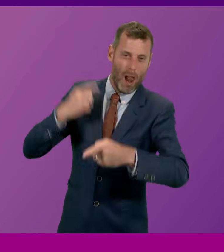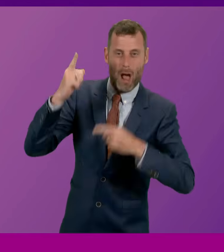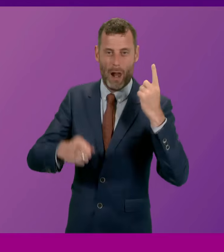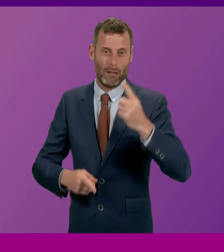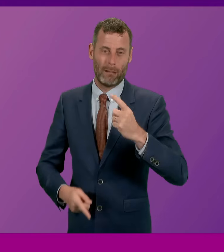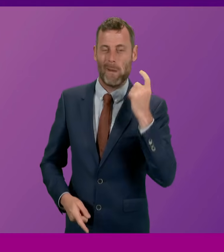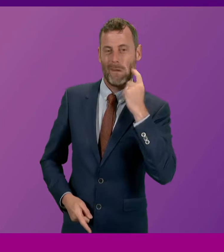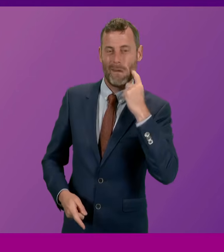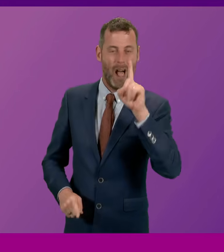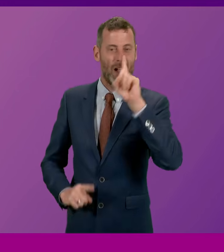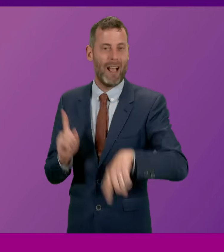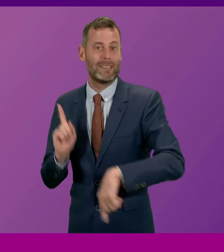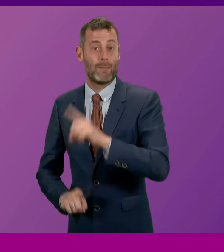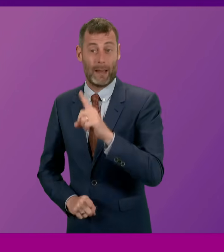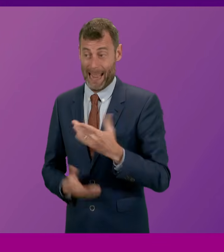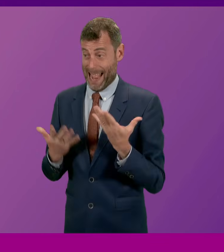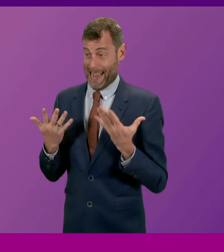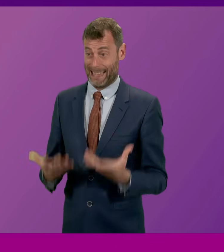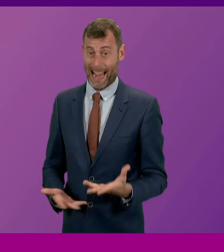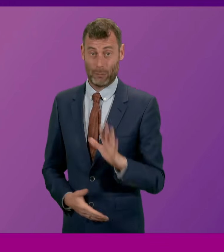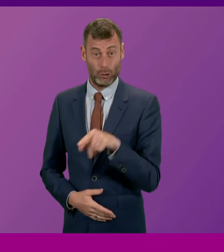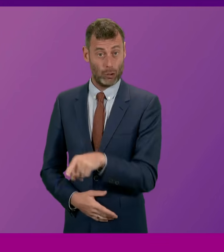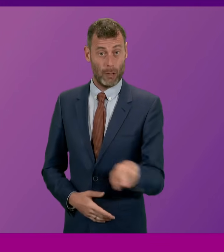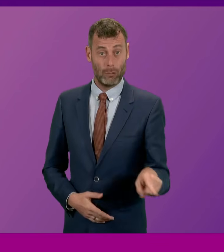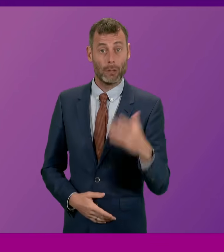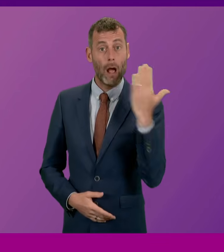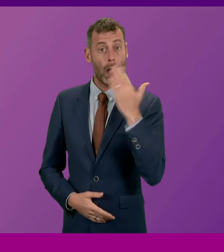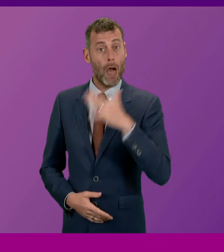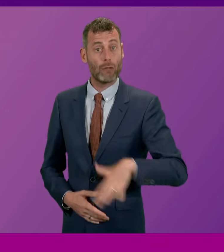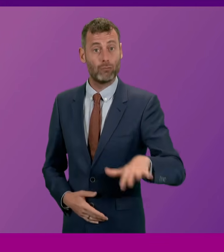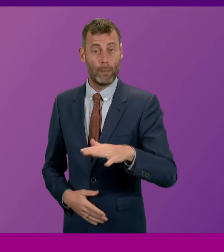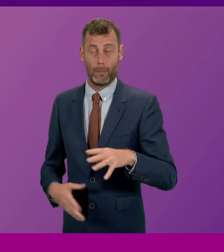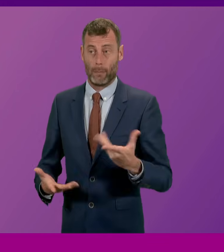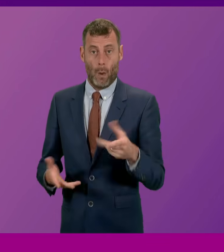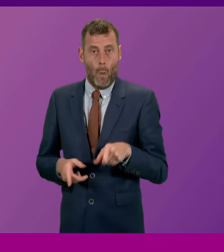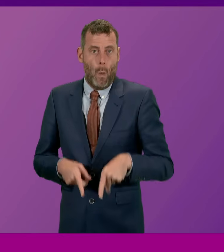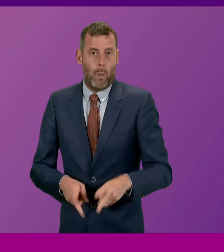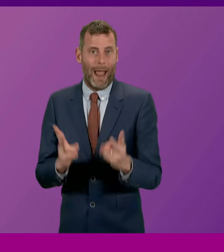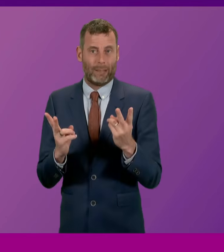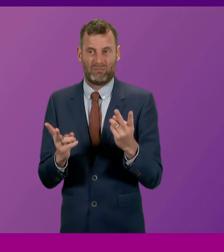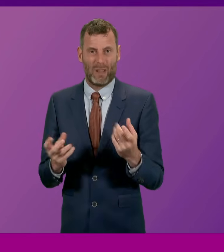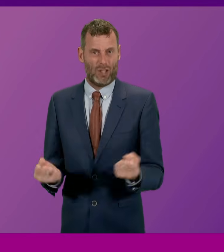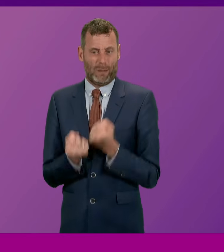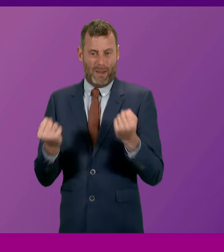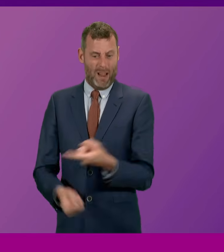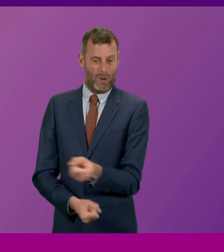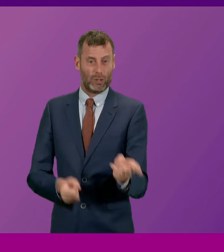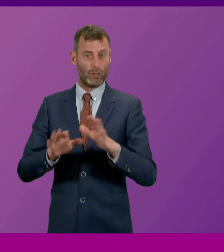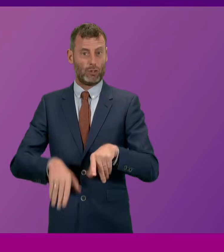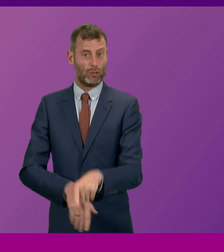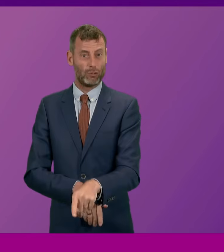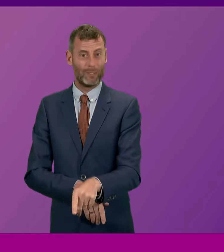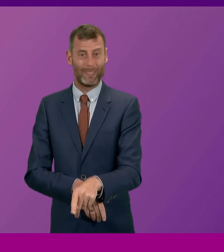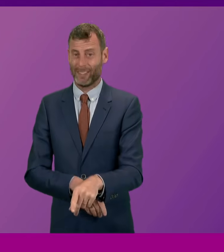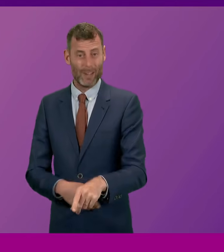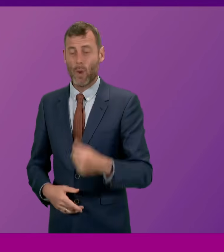classroom culture, and that is now harming children and their education. People in the real world know how to sort this out. We